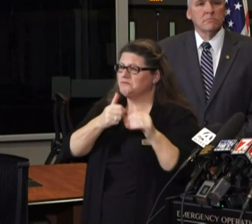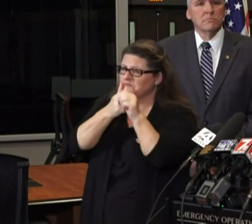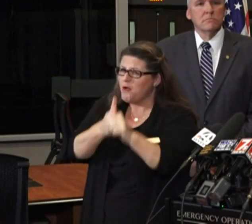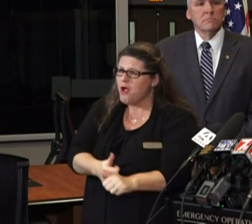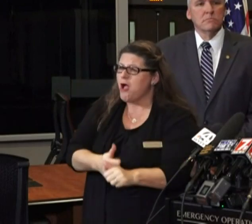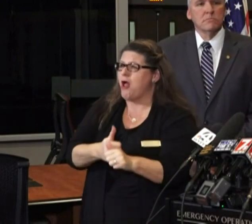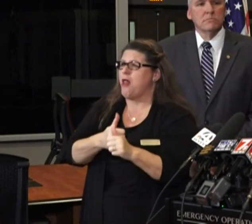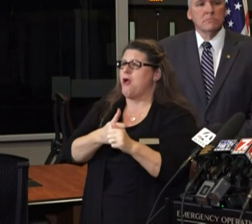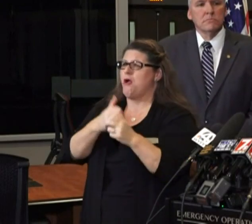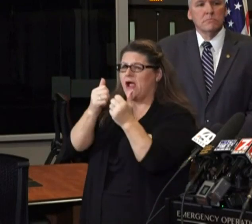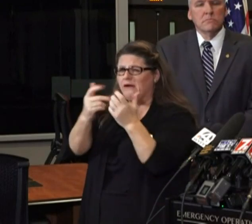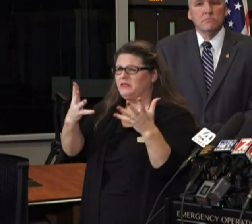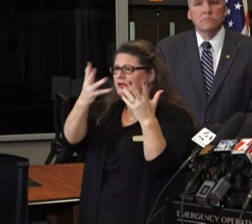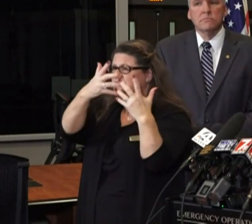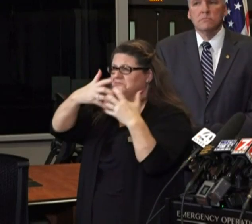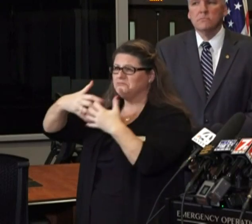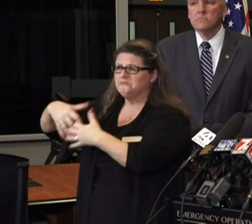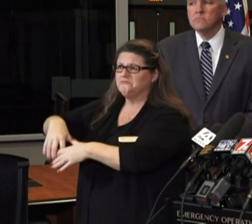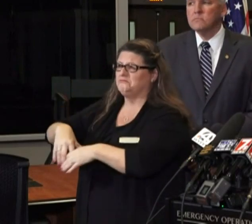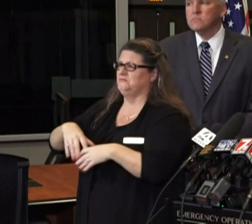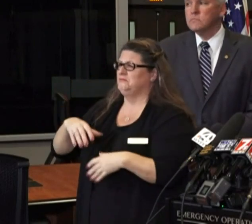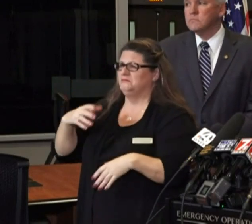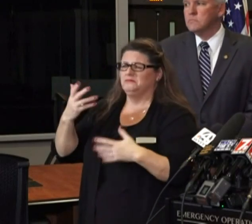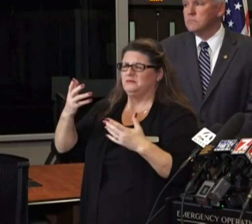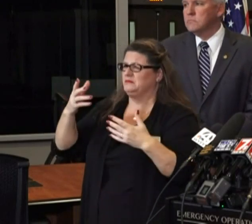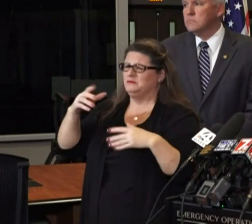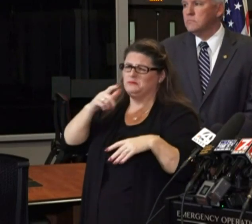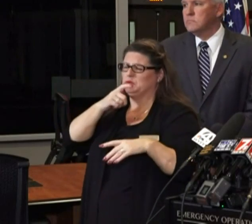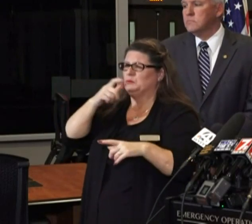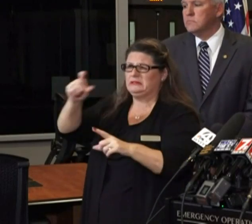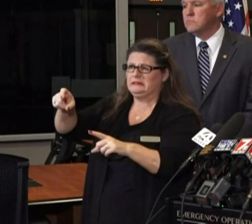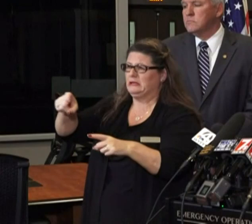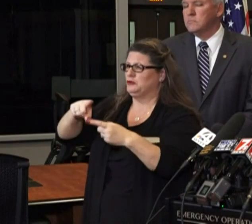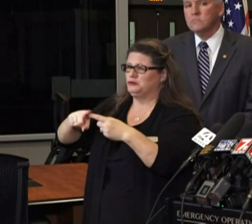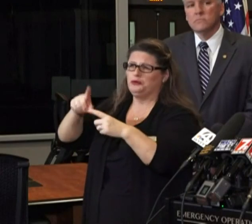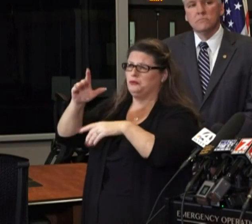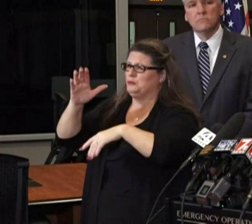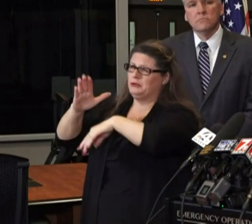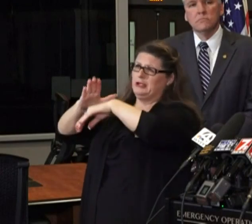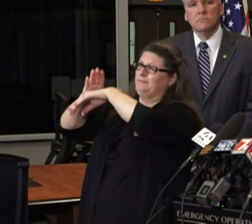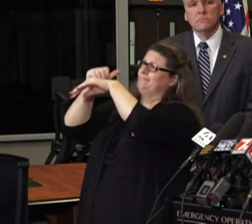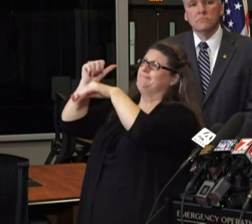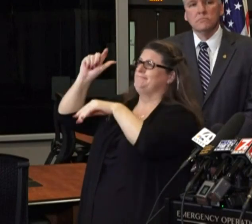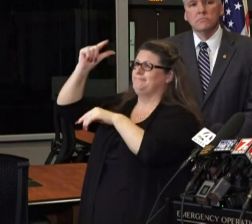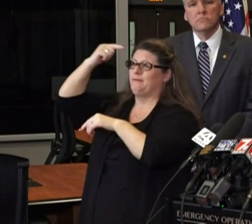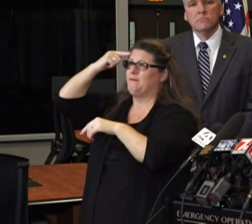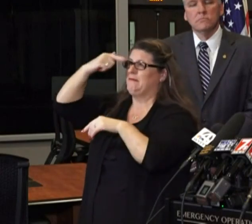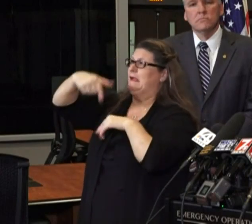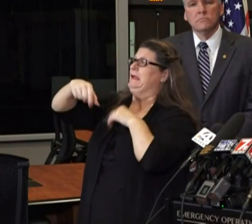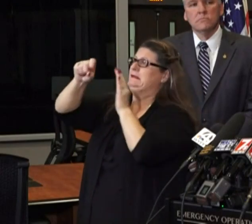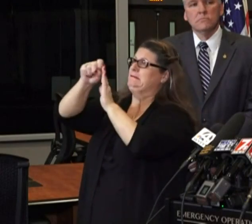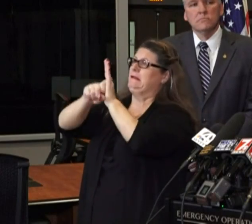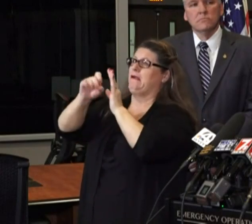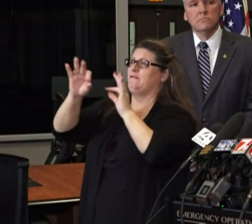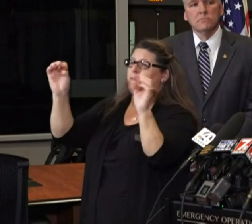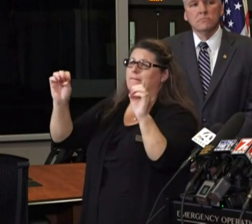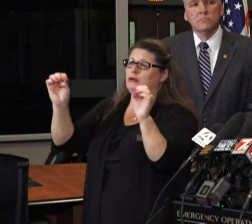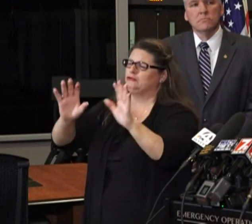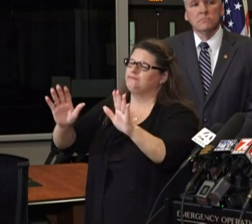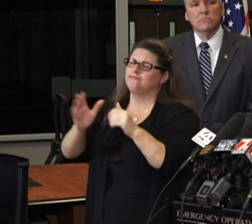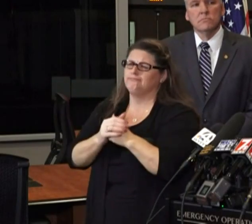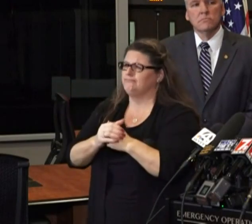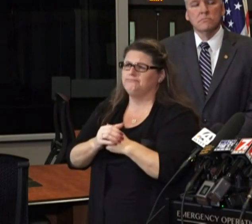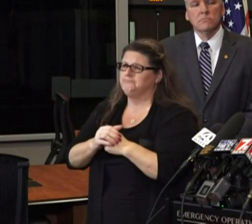to respond. It's way too early for any of those kinds of considerations. We'd urge